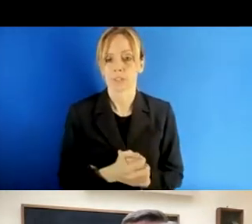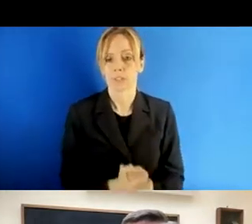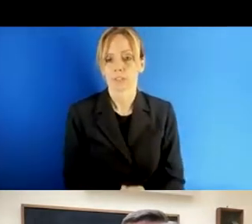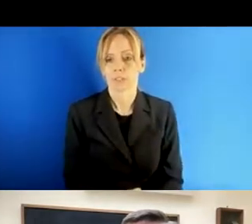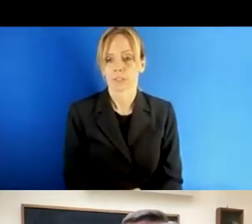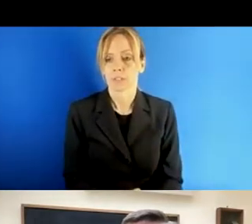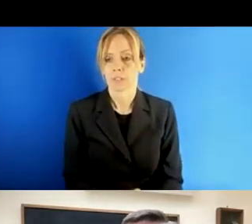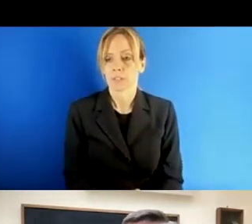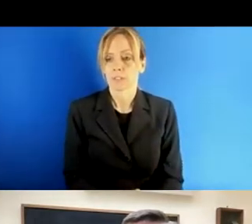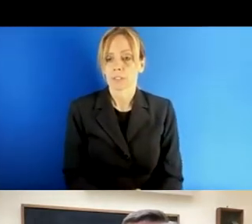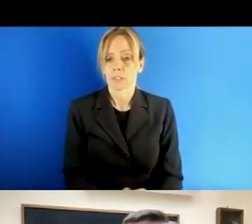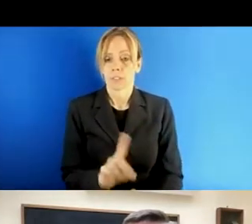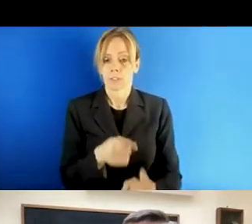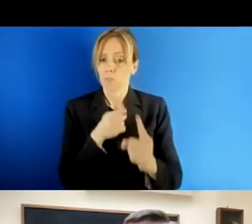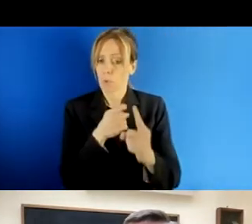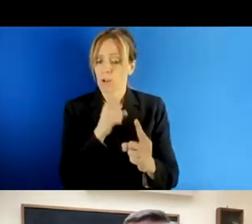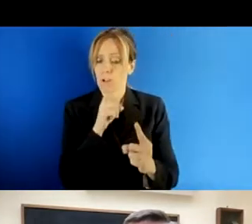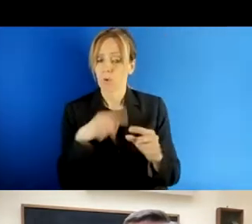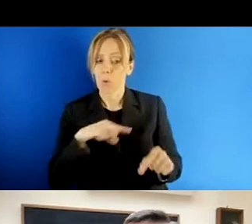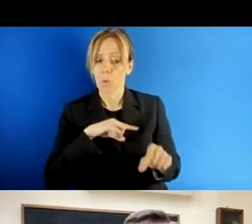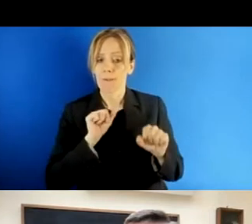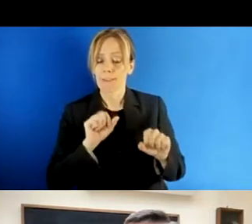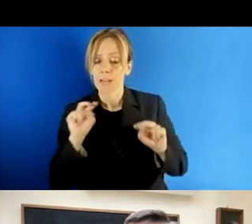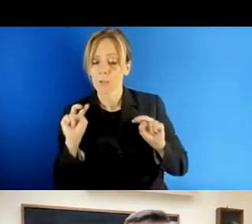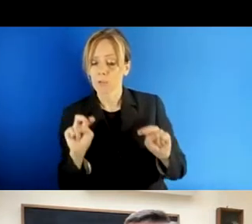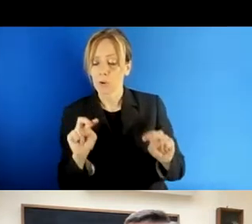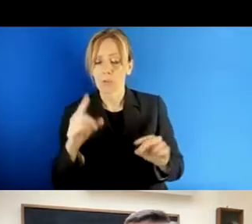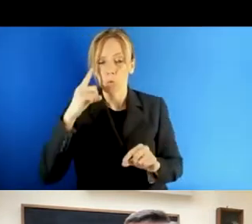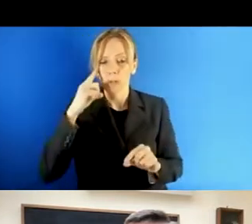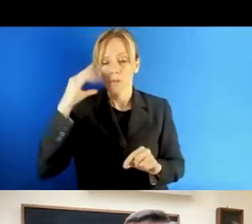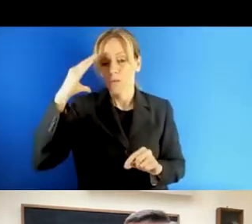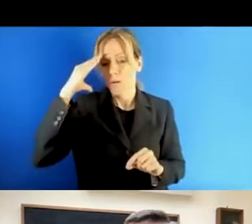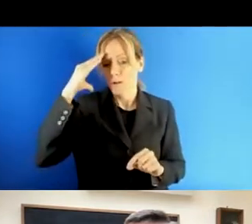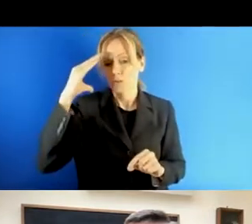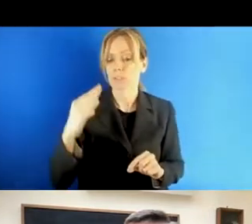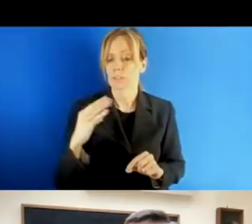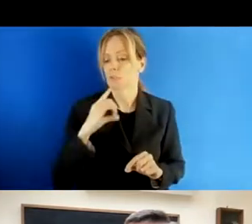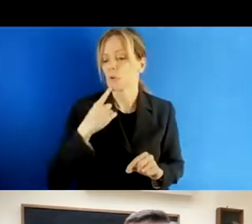The key point is we can observe the birth of critical consciousness in this type of a scenario.